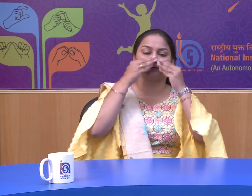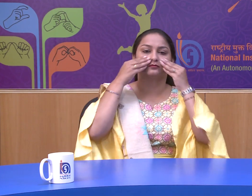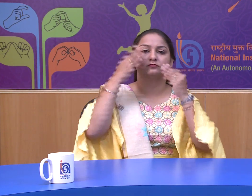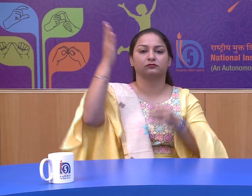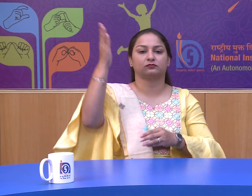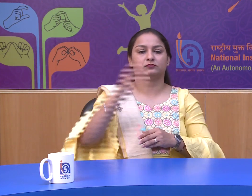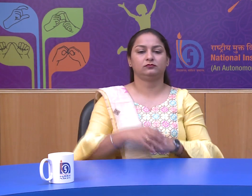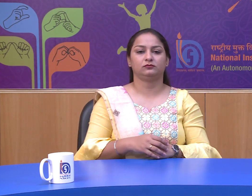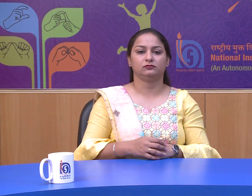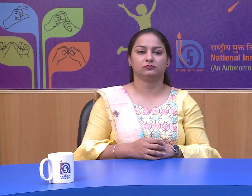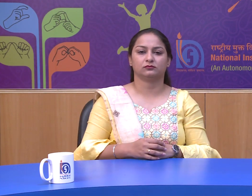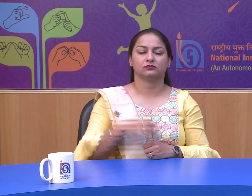well as Vaishnavism.